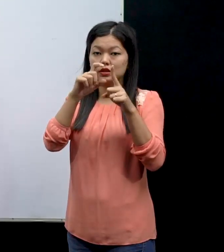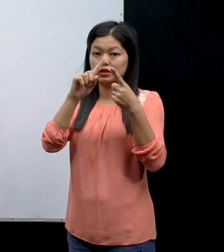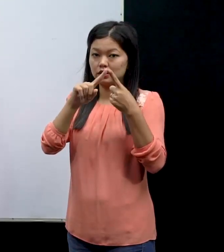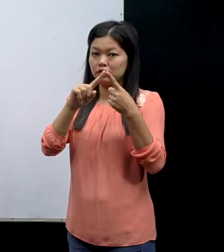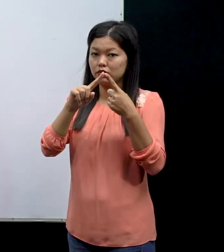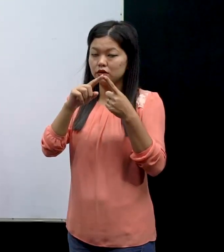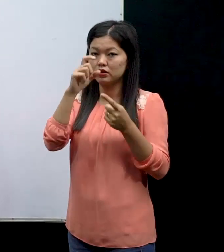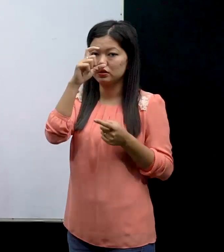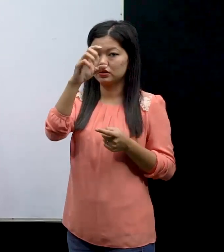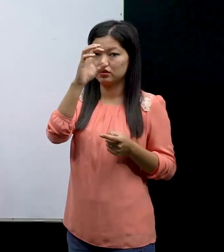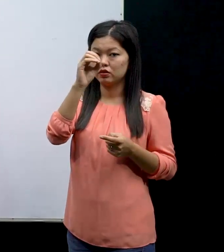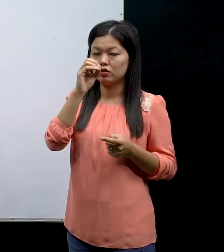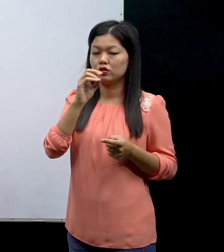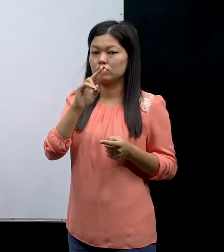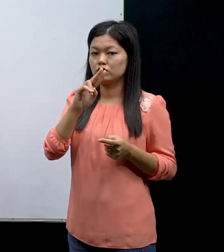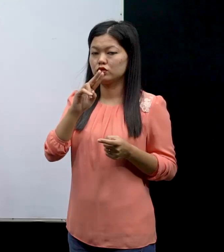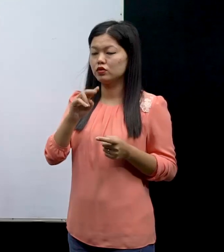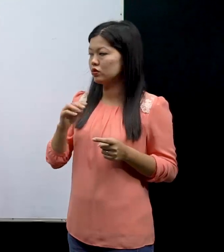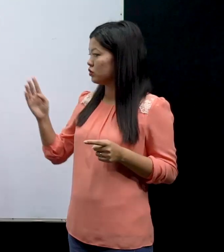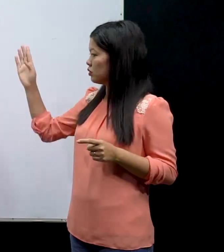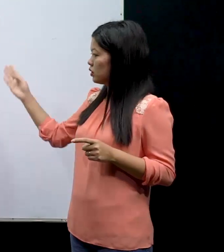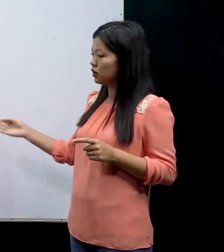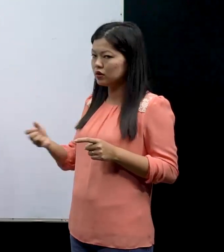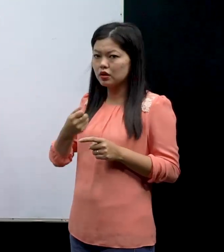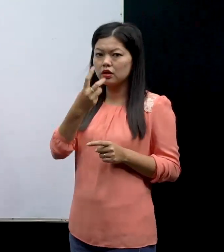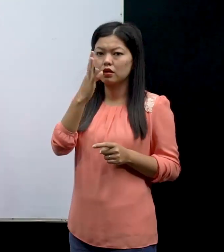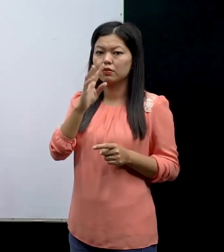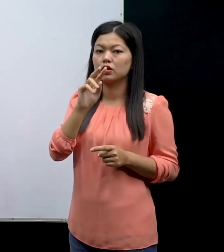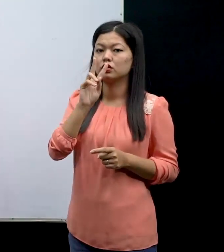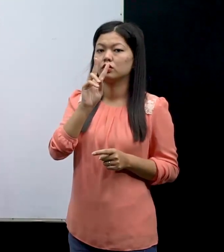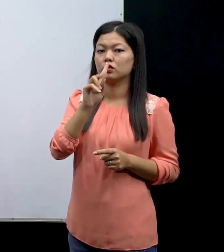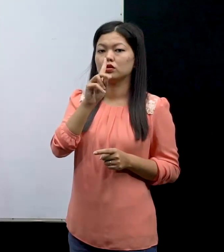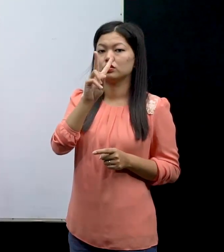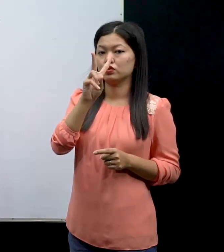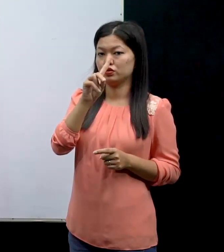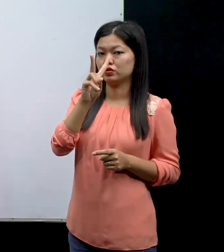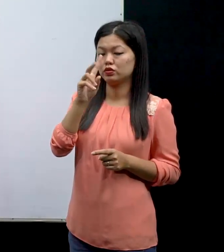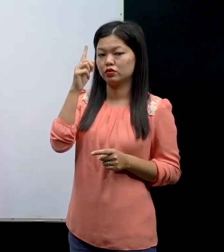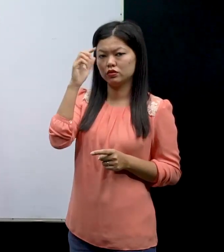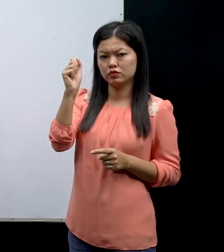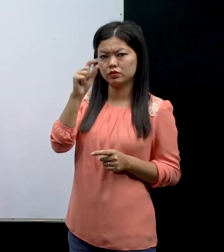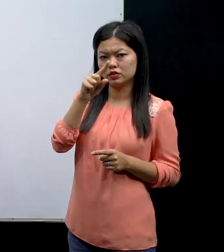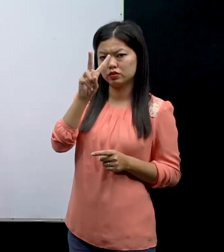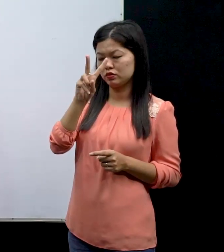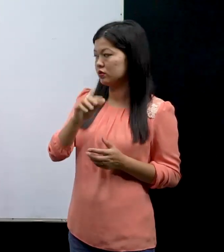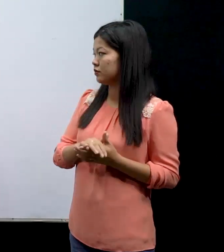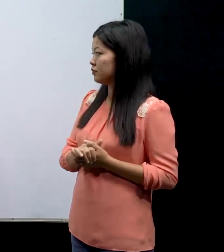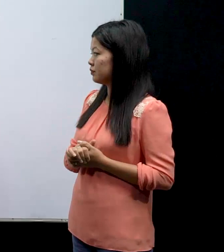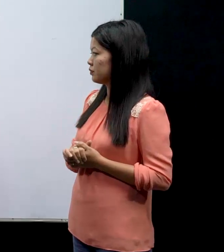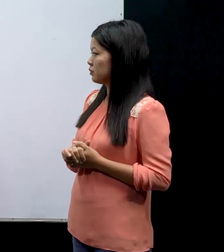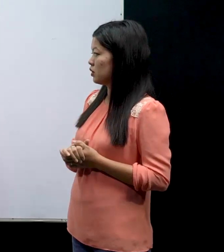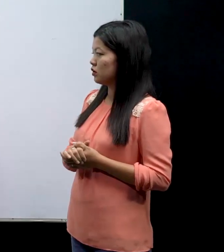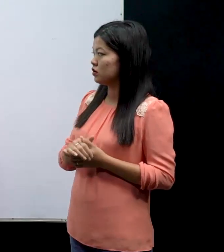written, right? That is 12. So 12. So now, see, students, we will add this one,